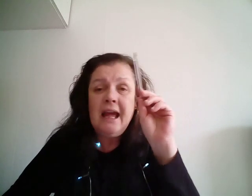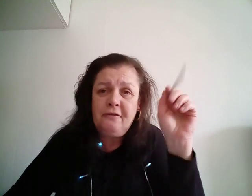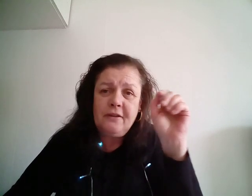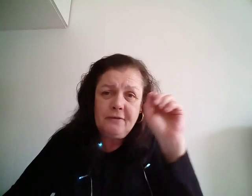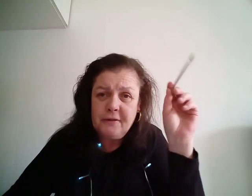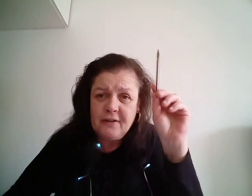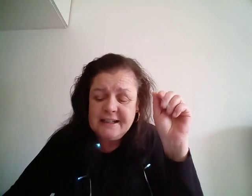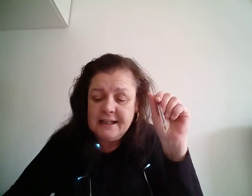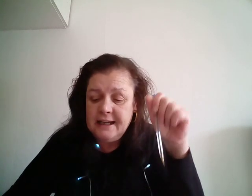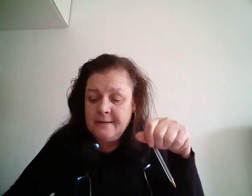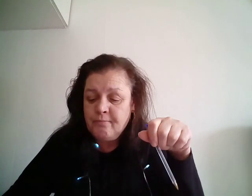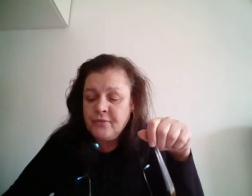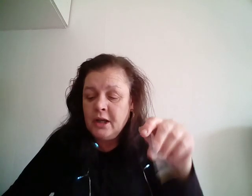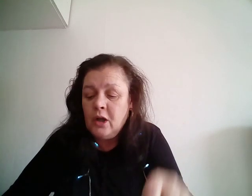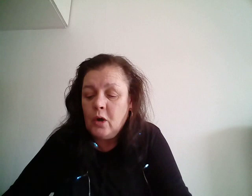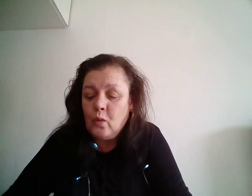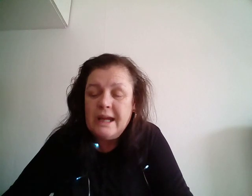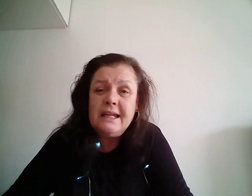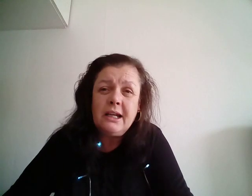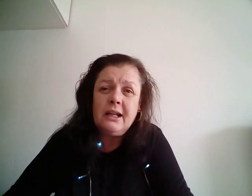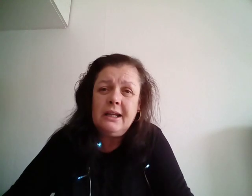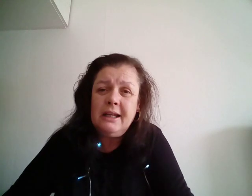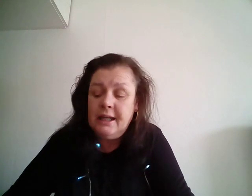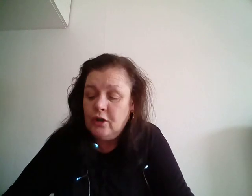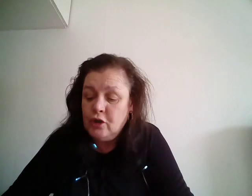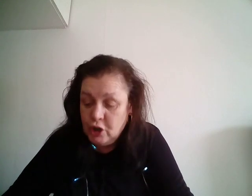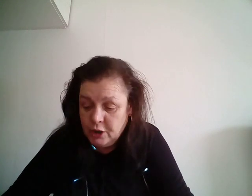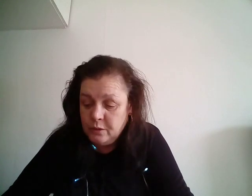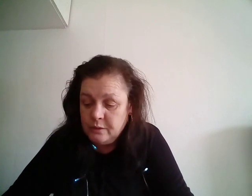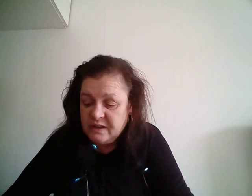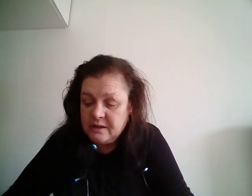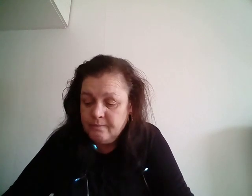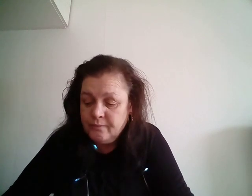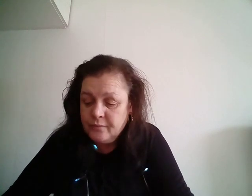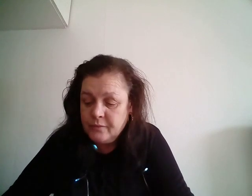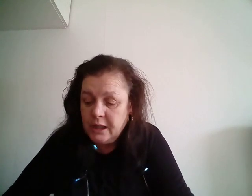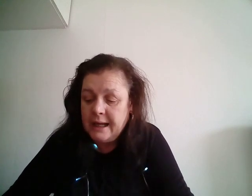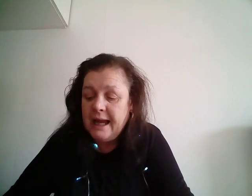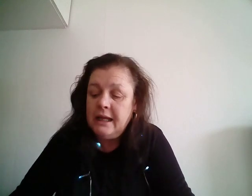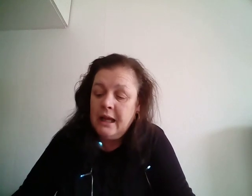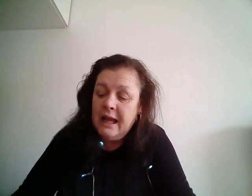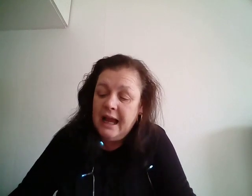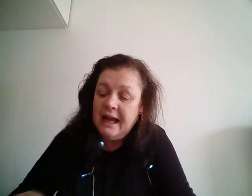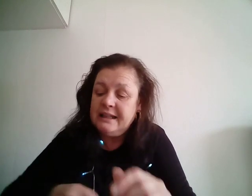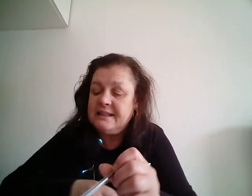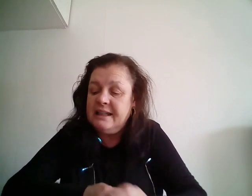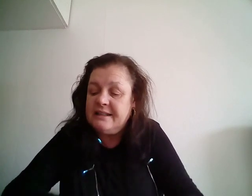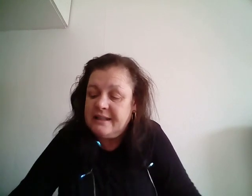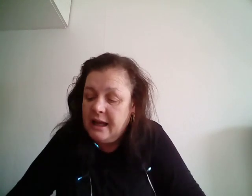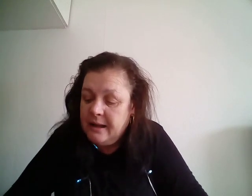F for Freddie, weekly news, okay, and it is